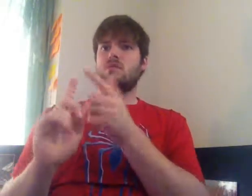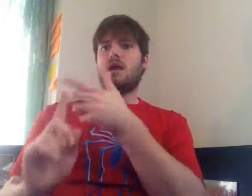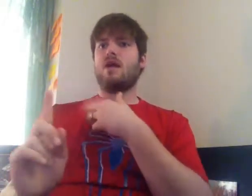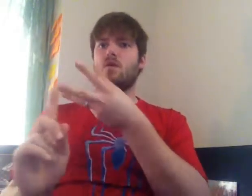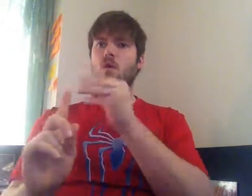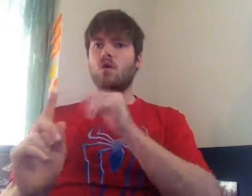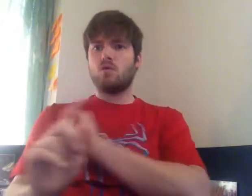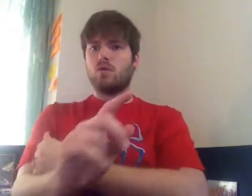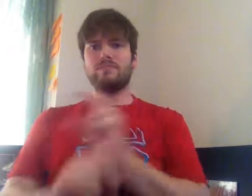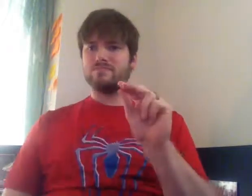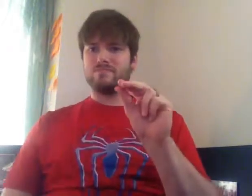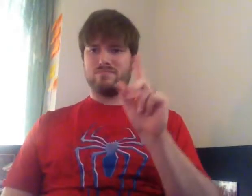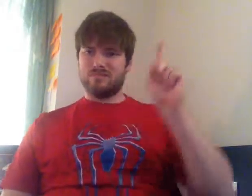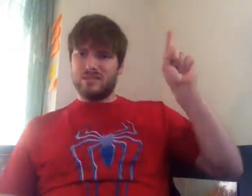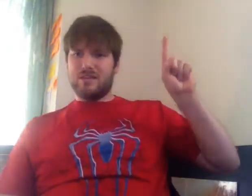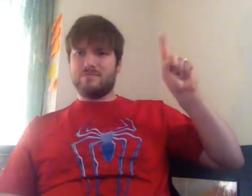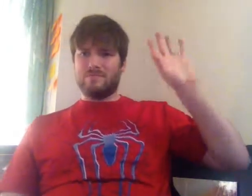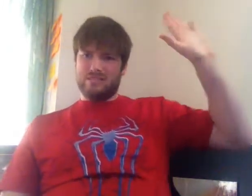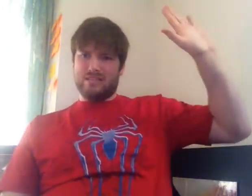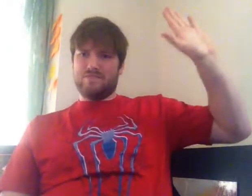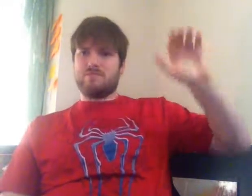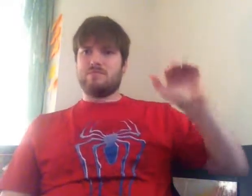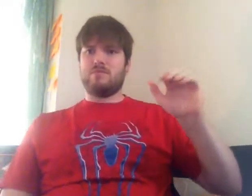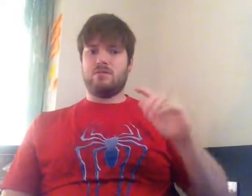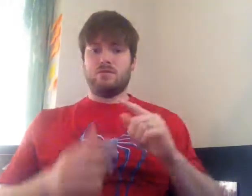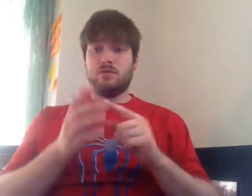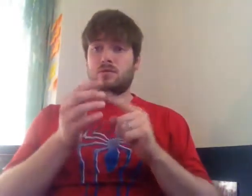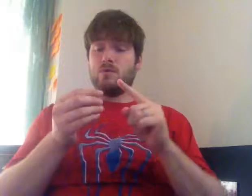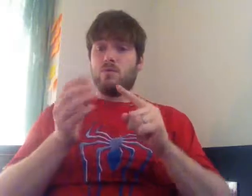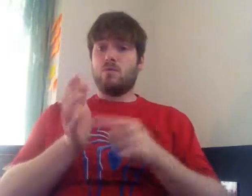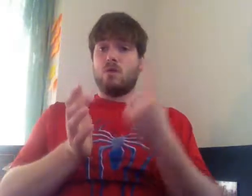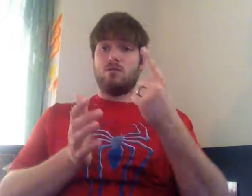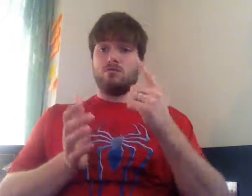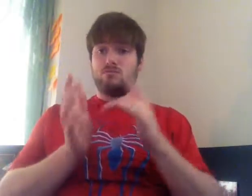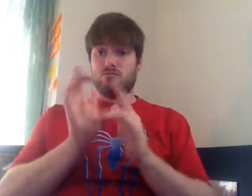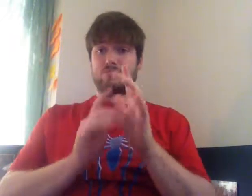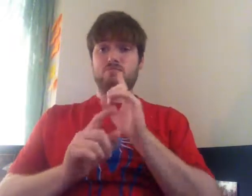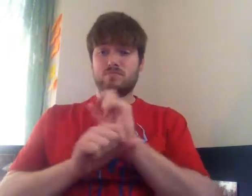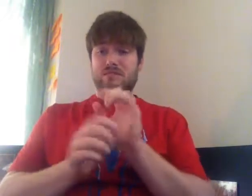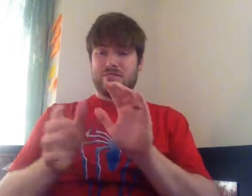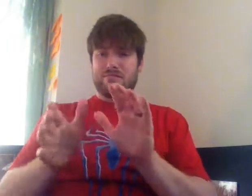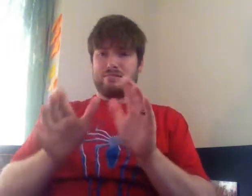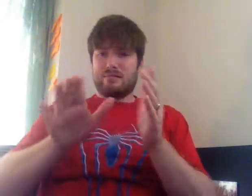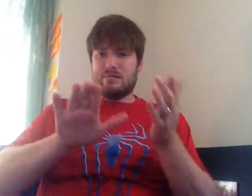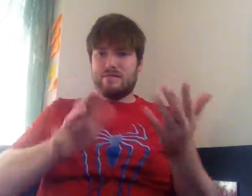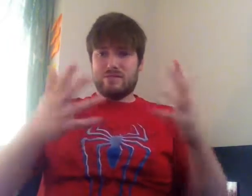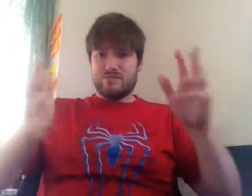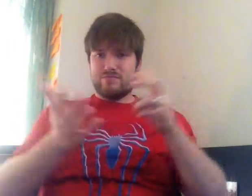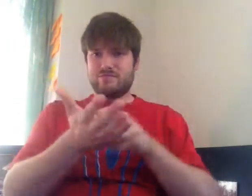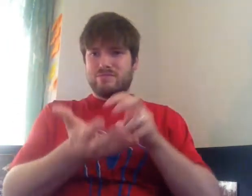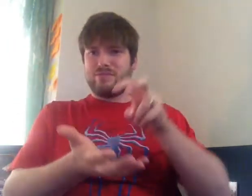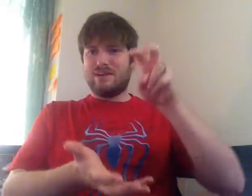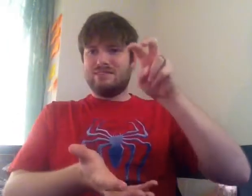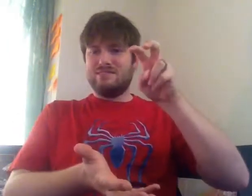through just rush hour, kids trying to get to school, people trying to get to work. All of this really in a really unfortunate time. What's amazing